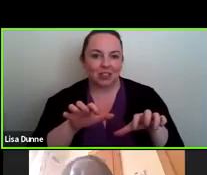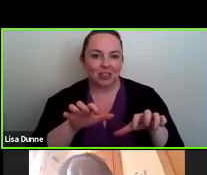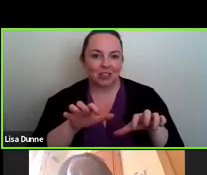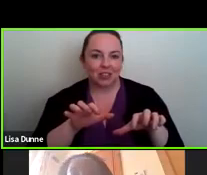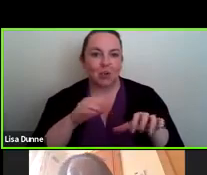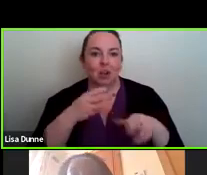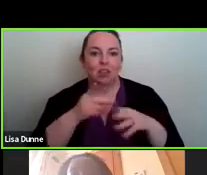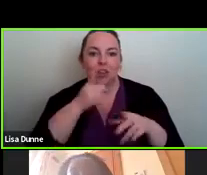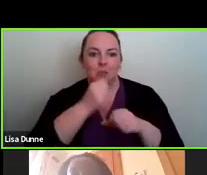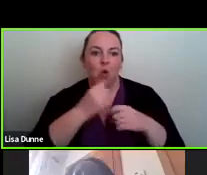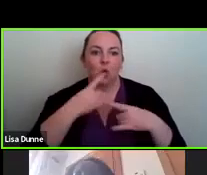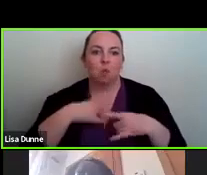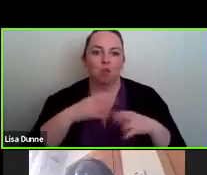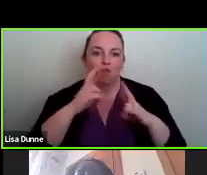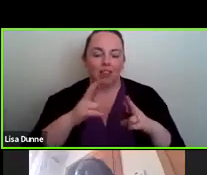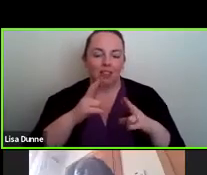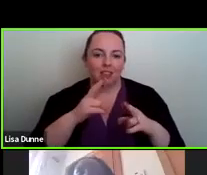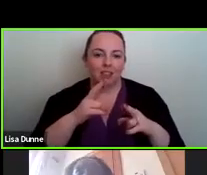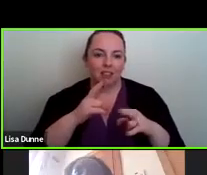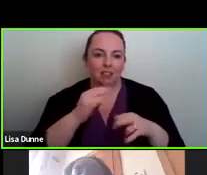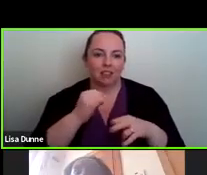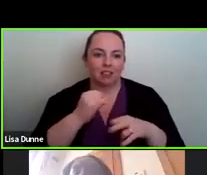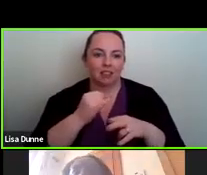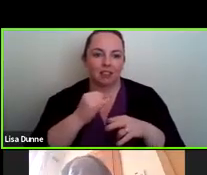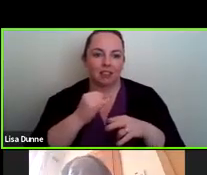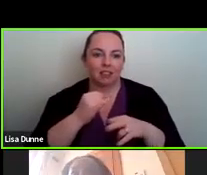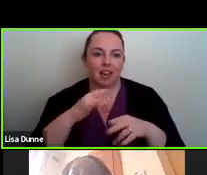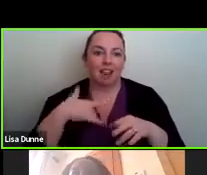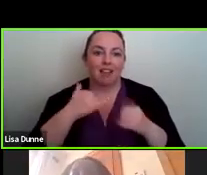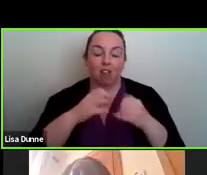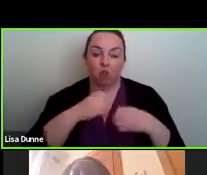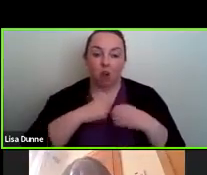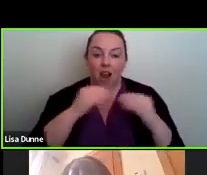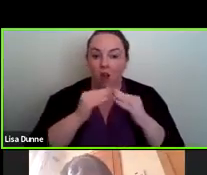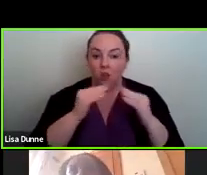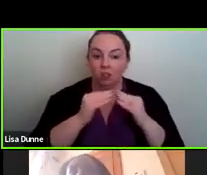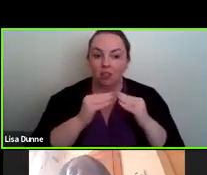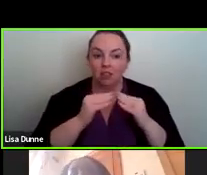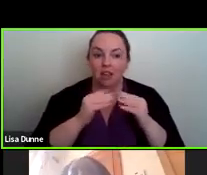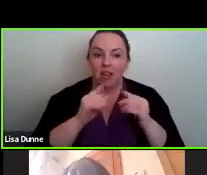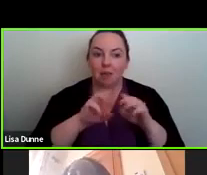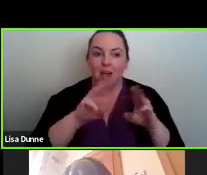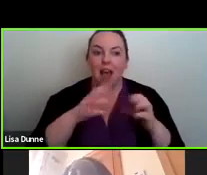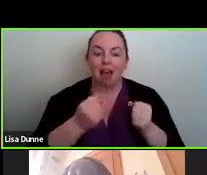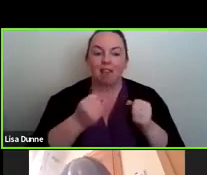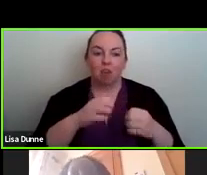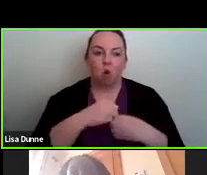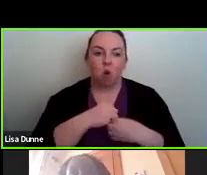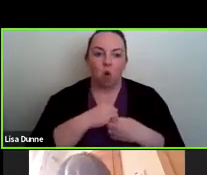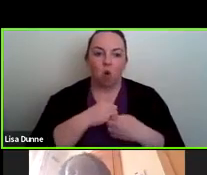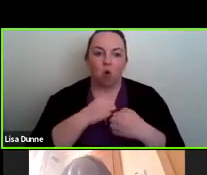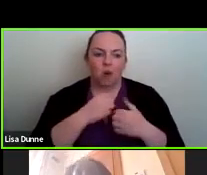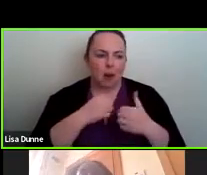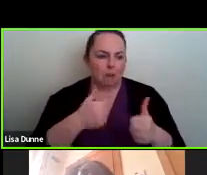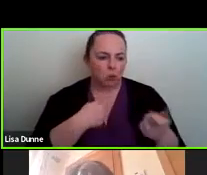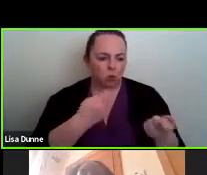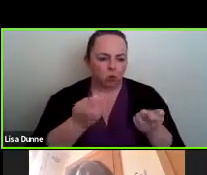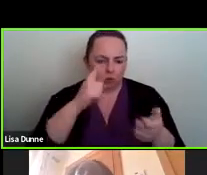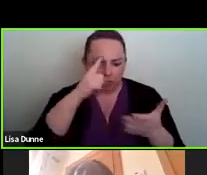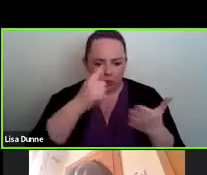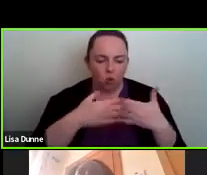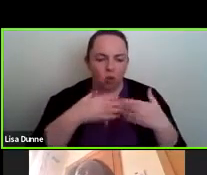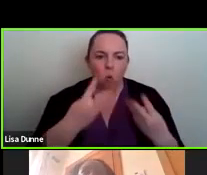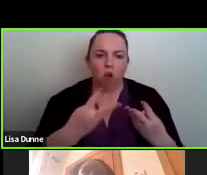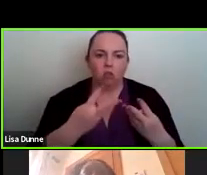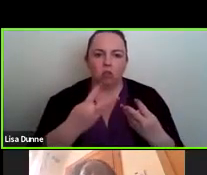when we talk about the human right thing, to know the way people are living in their own houses and actually having them have the freedom to cook what they want, to live,